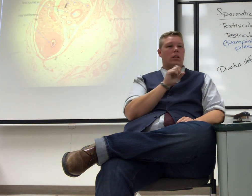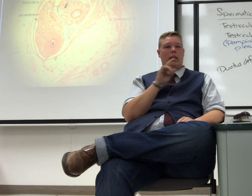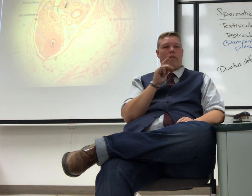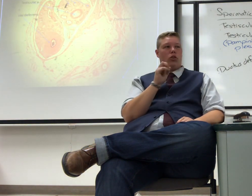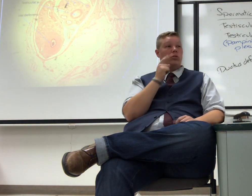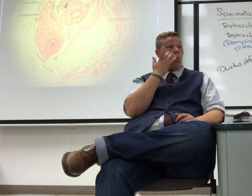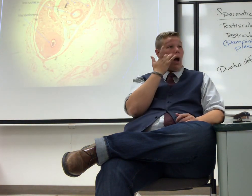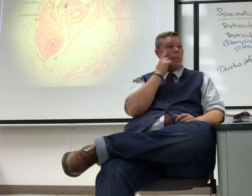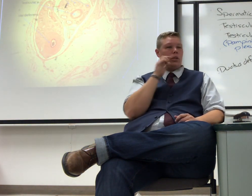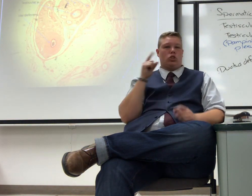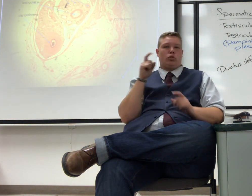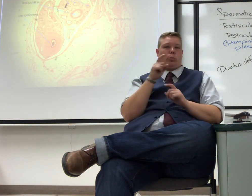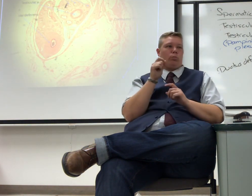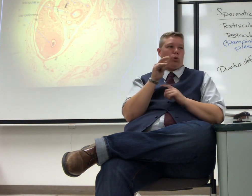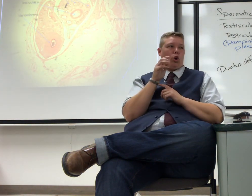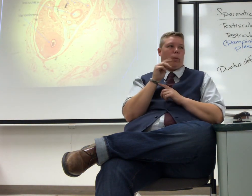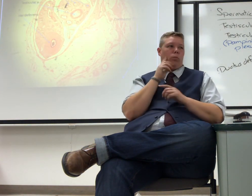is.